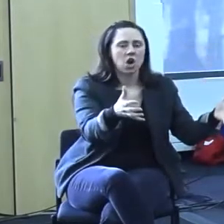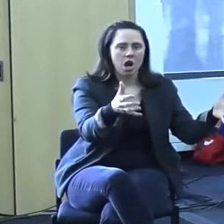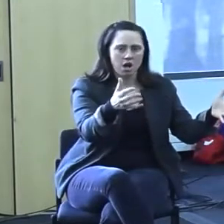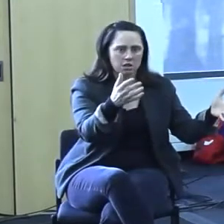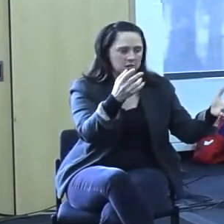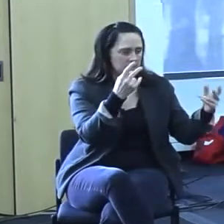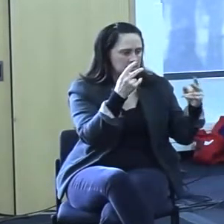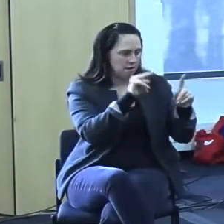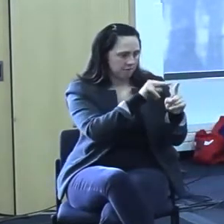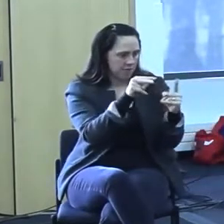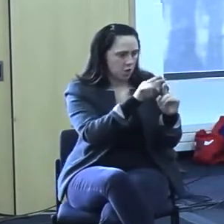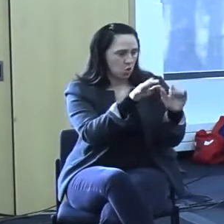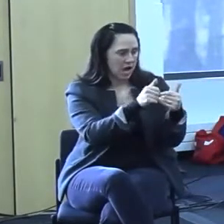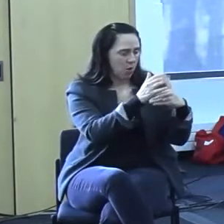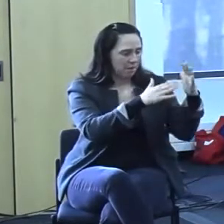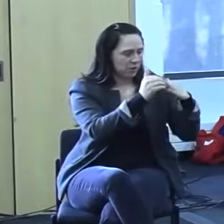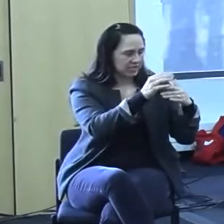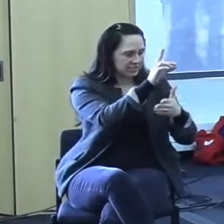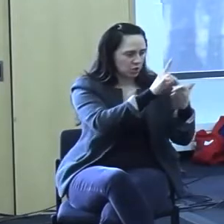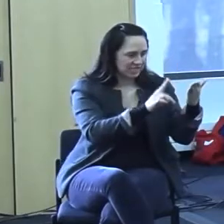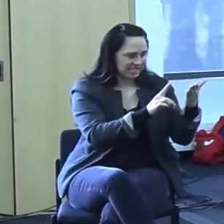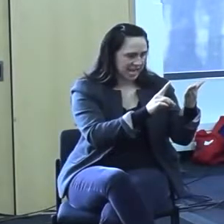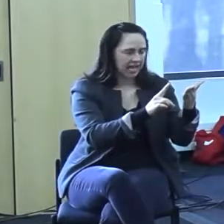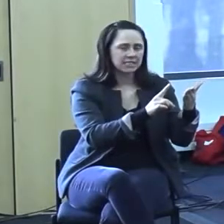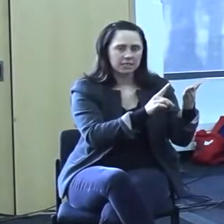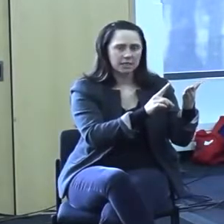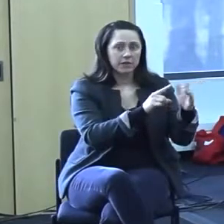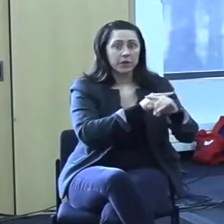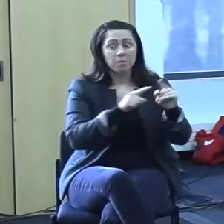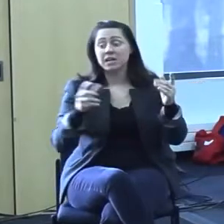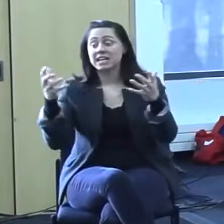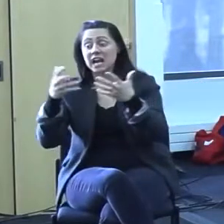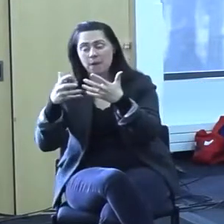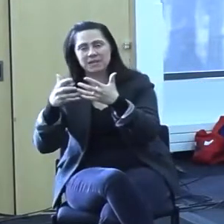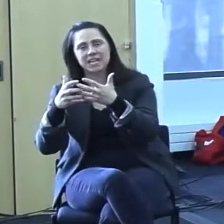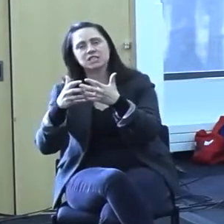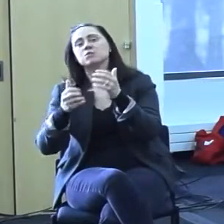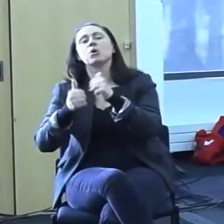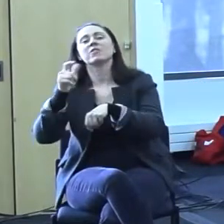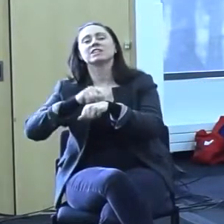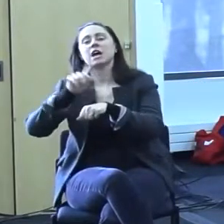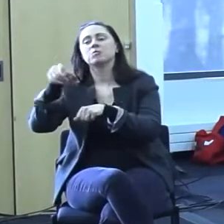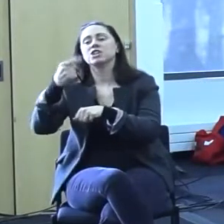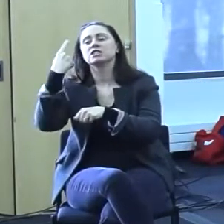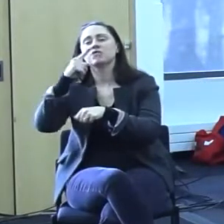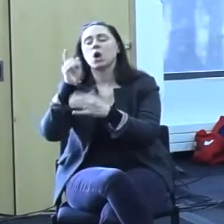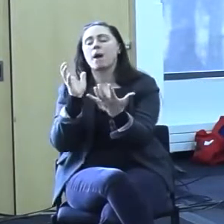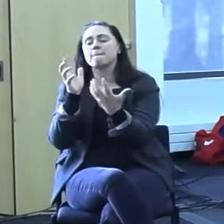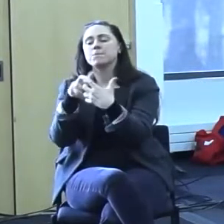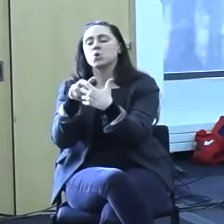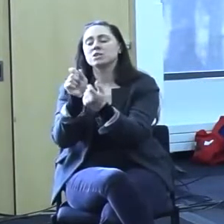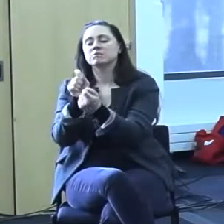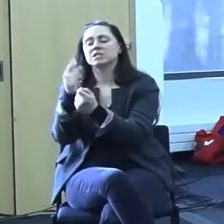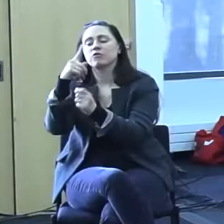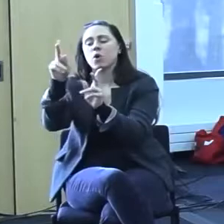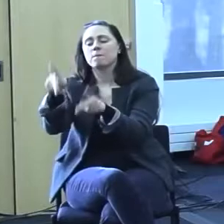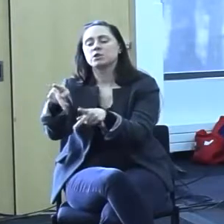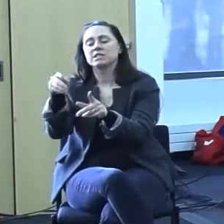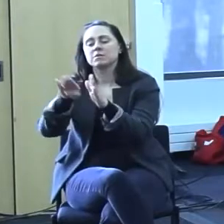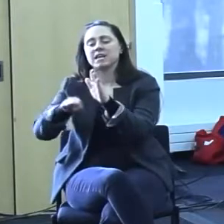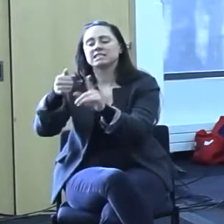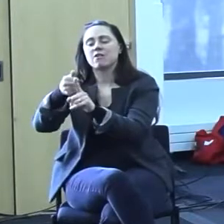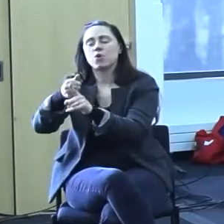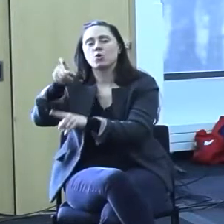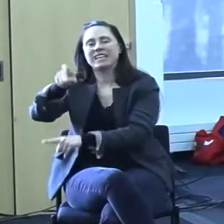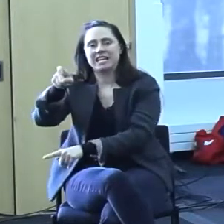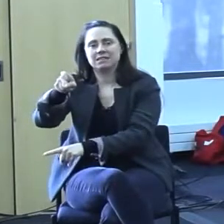are designed and things like that, like the overall aspect. But accommodations are usually just for an individual based on their own